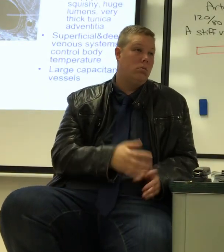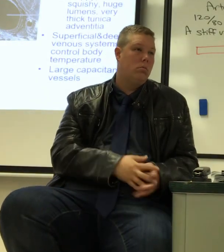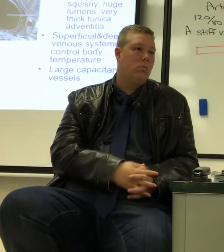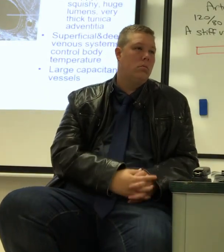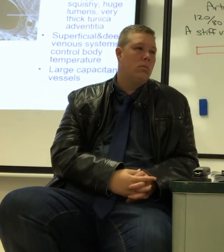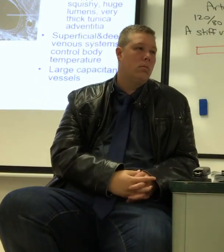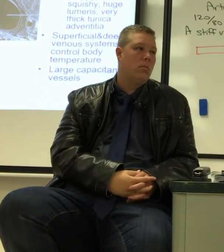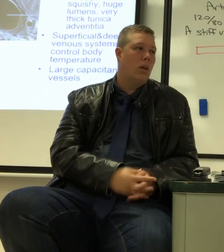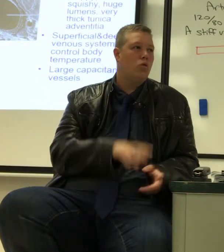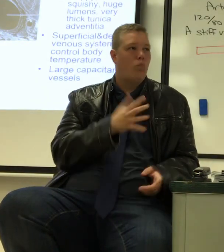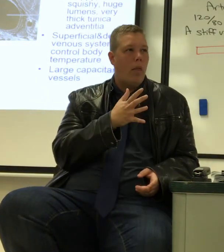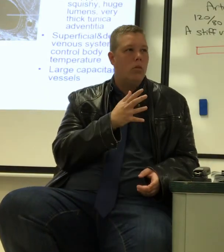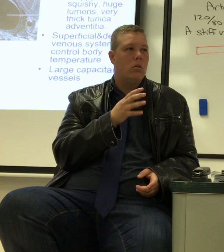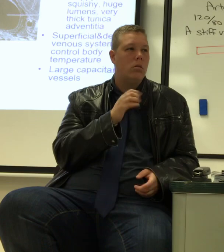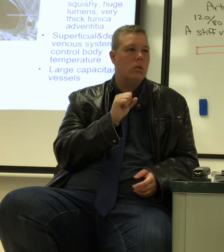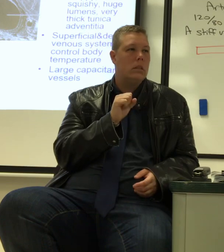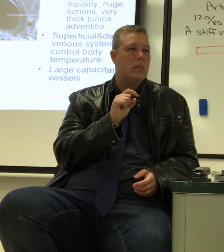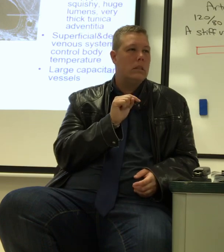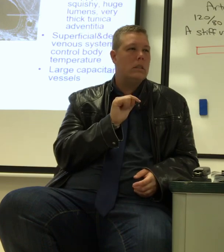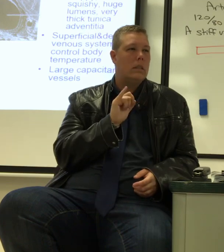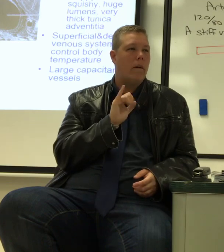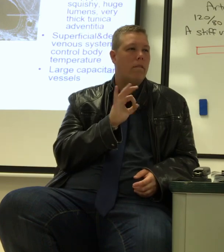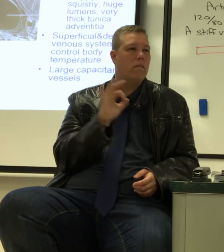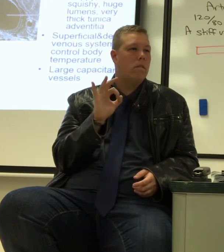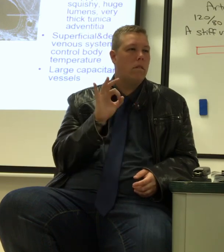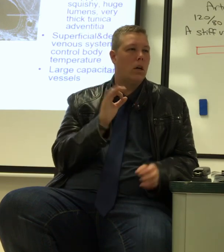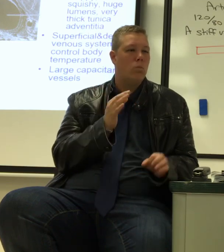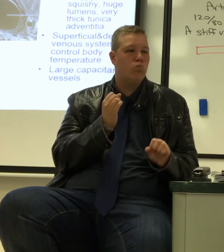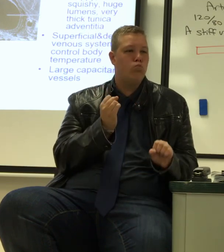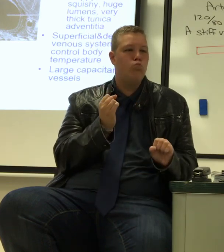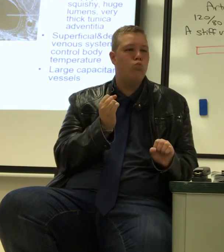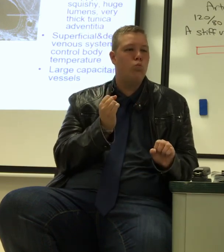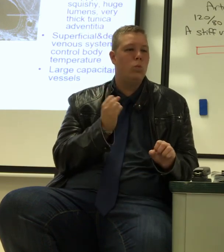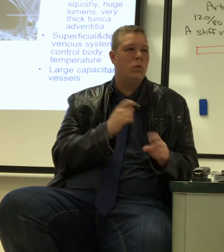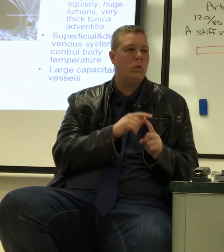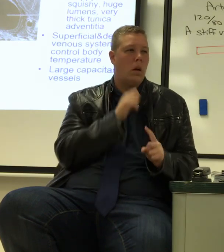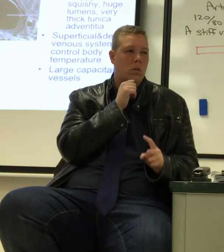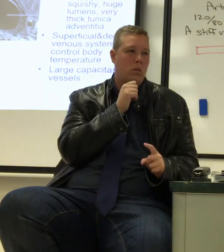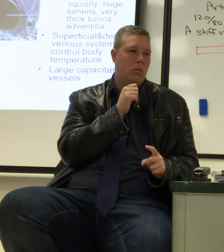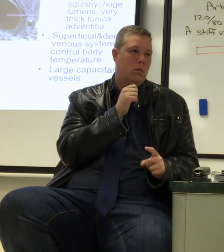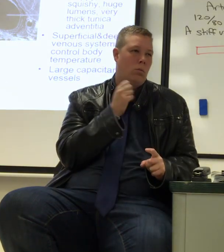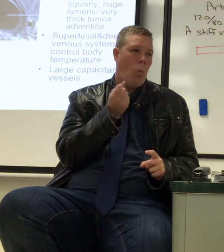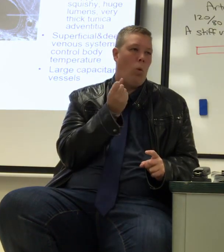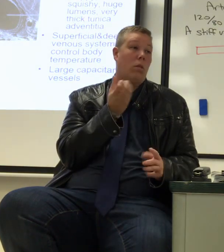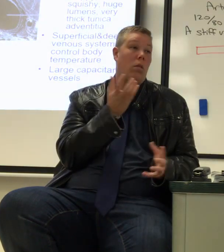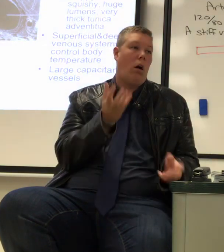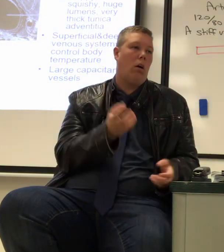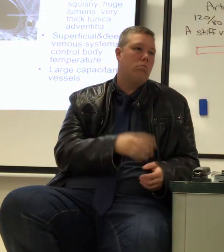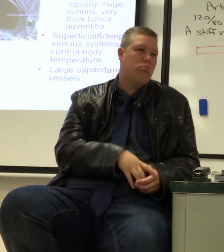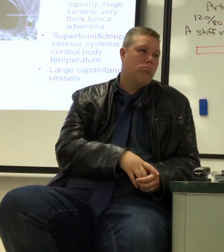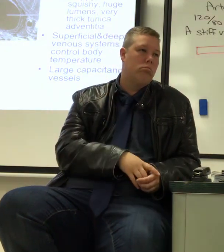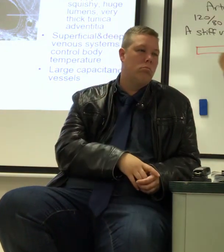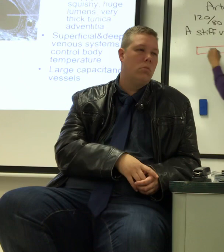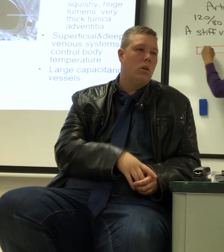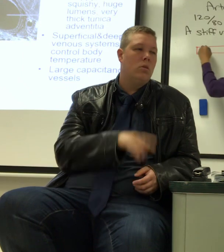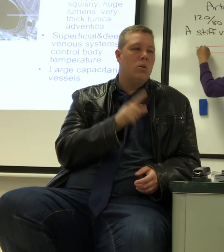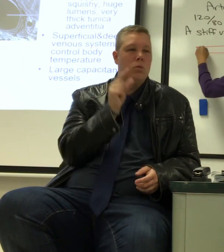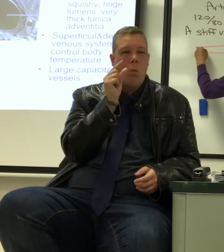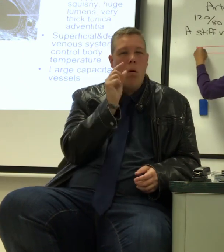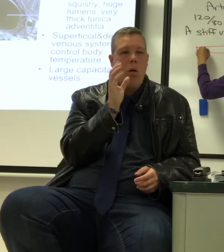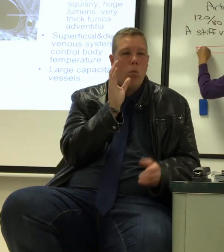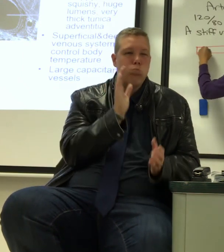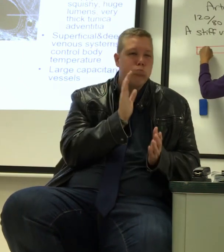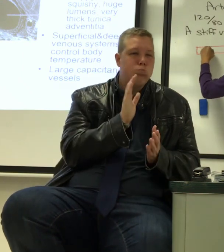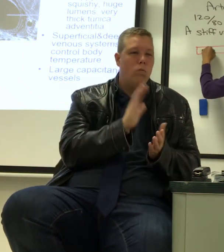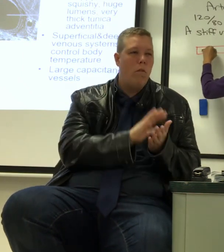stiff. Doesn't give a lot, doesn't hold a lot. So this small volume of blood, it's all right,